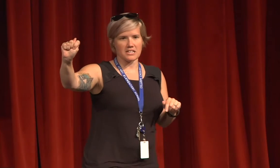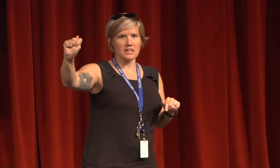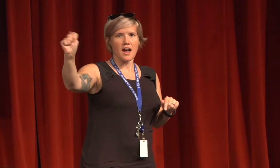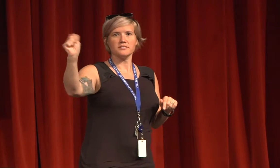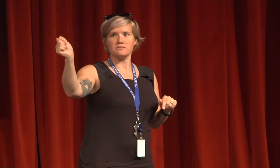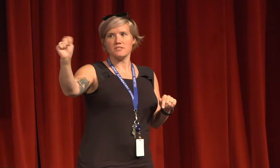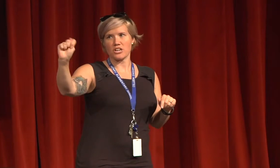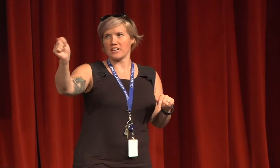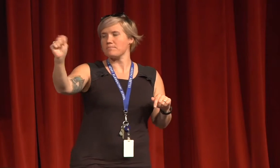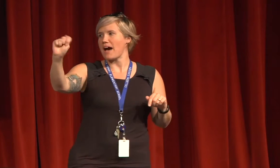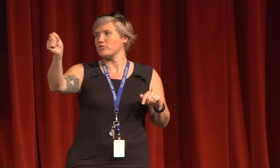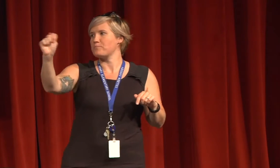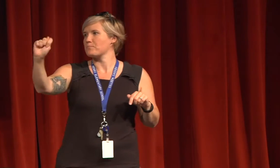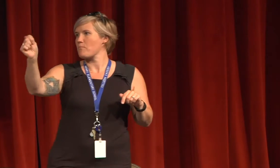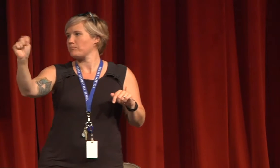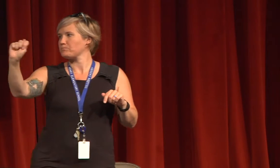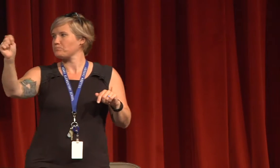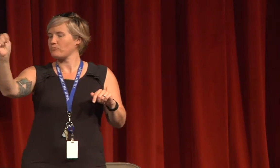T. Shake it, bathroom.